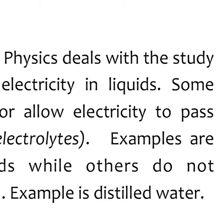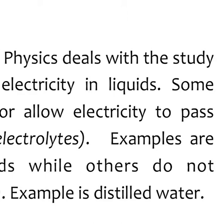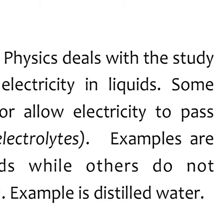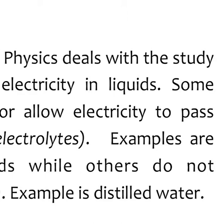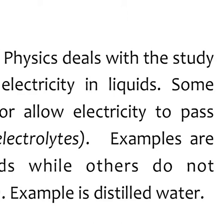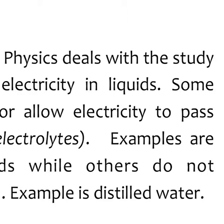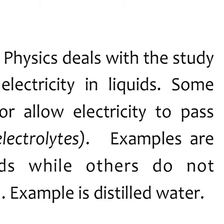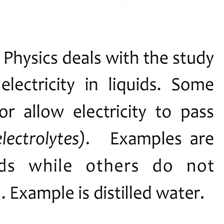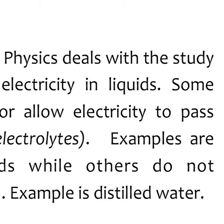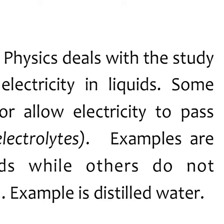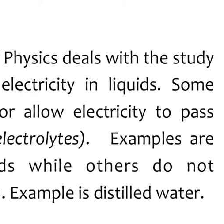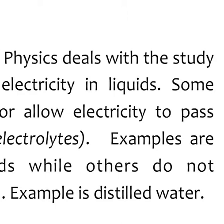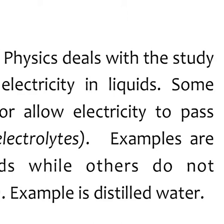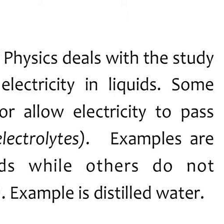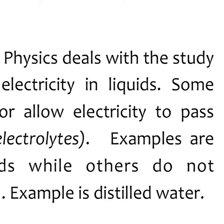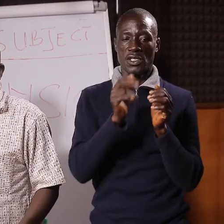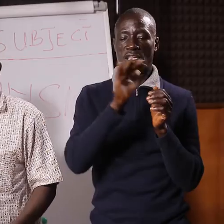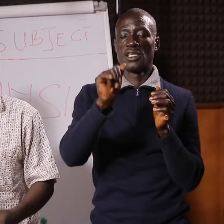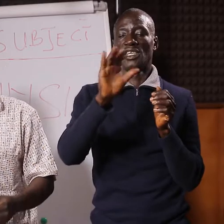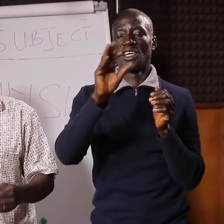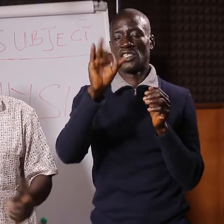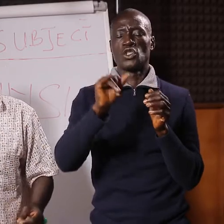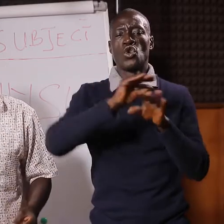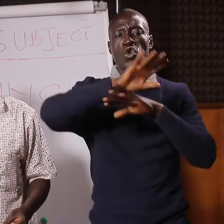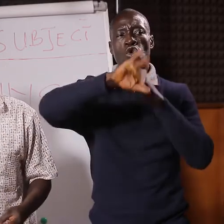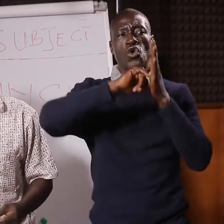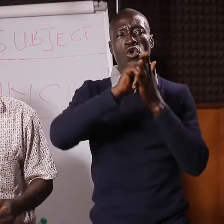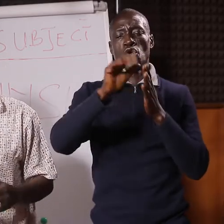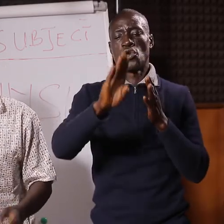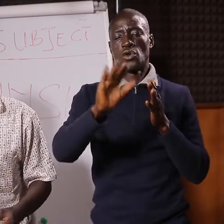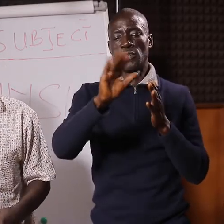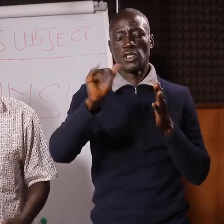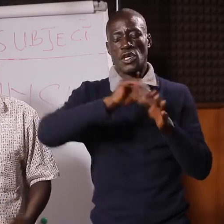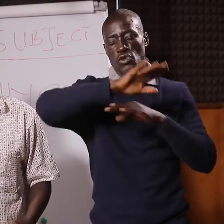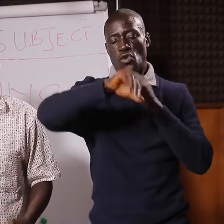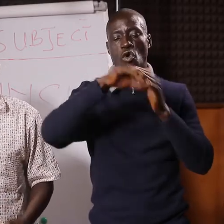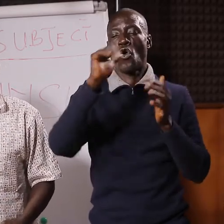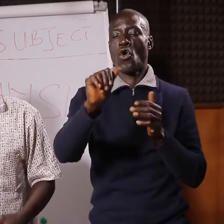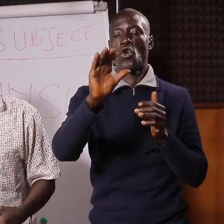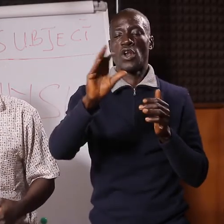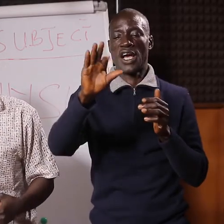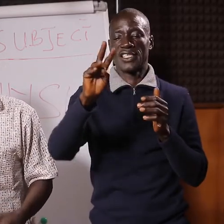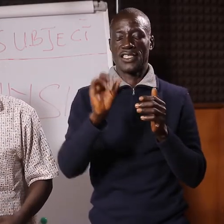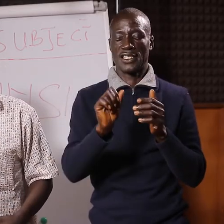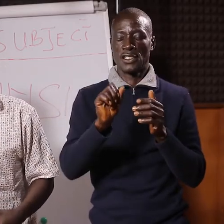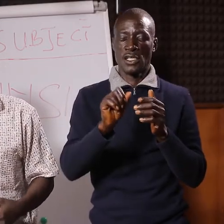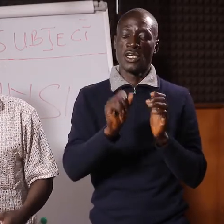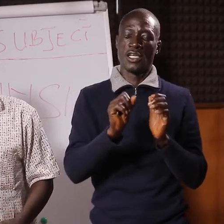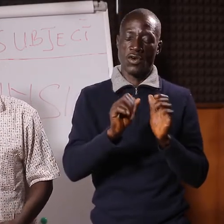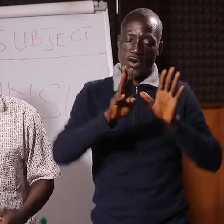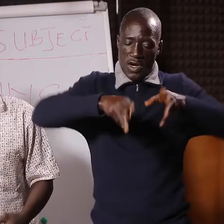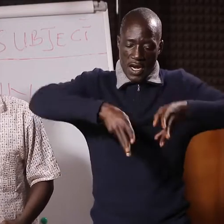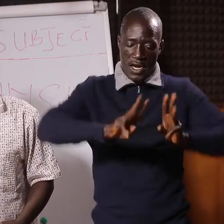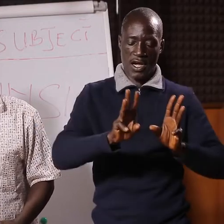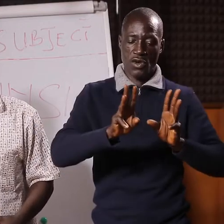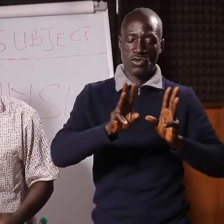Examples are bases and acids. That means all bases and all acids conduct or